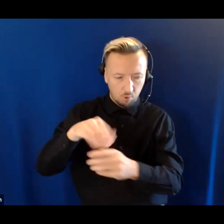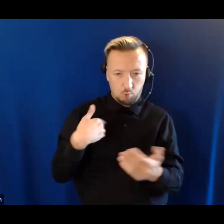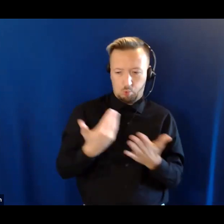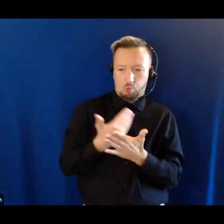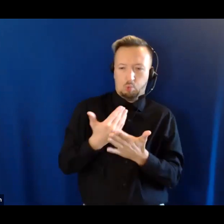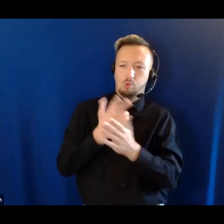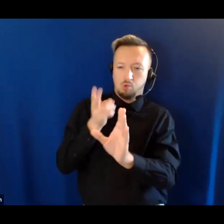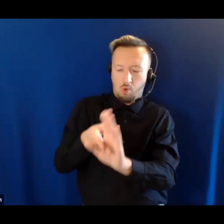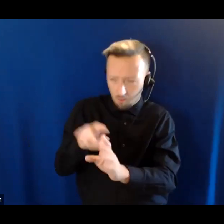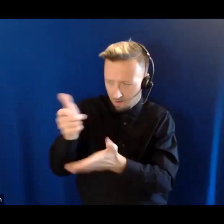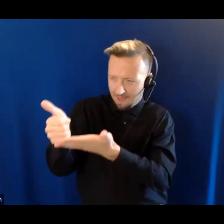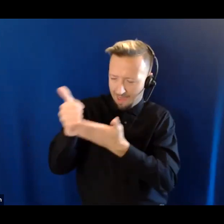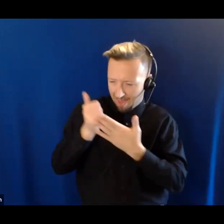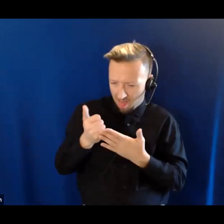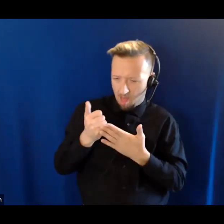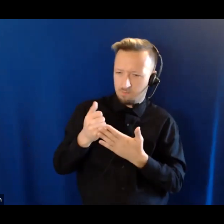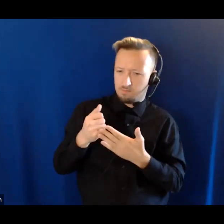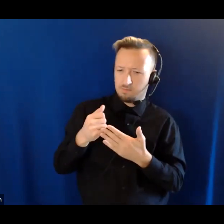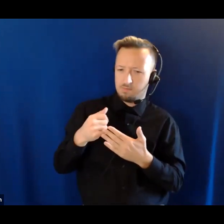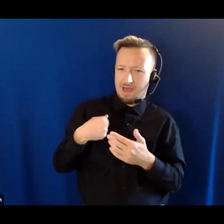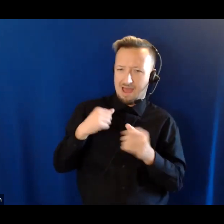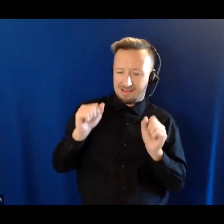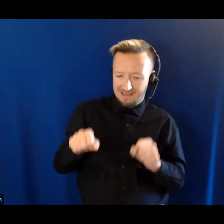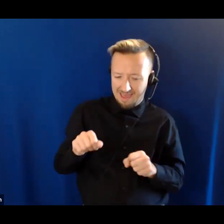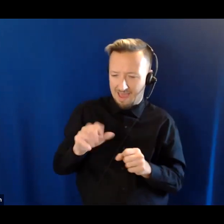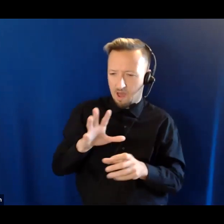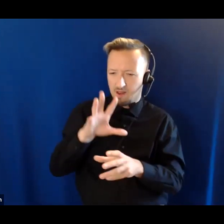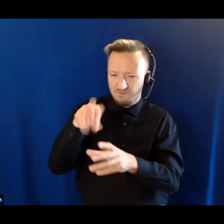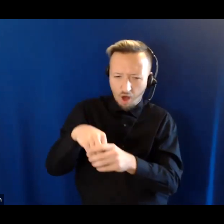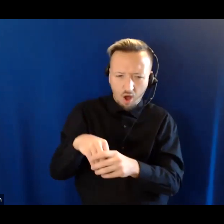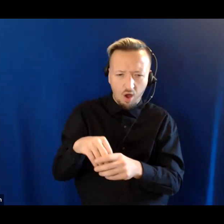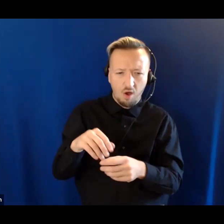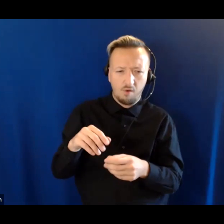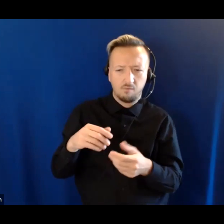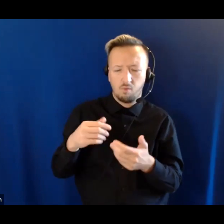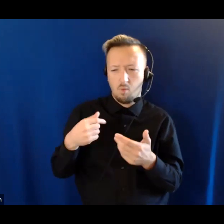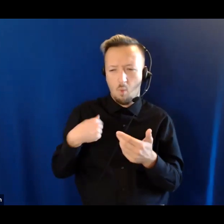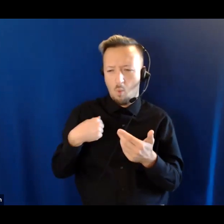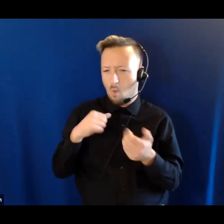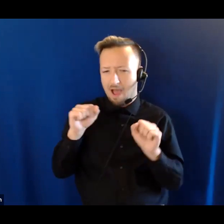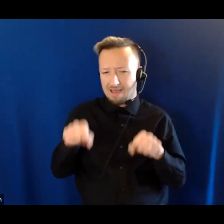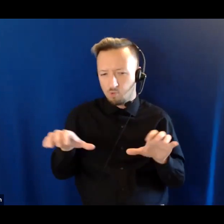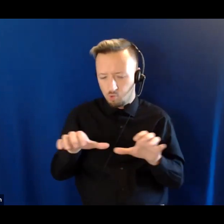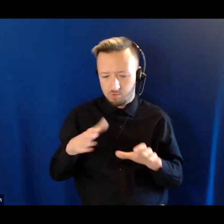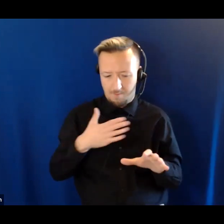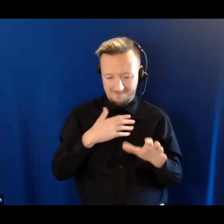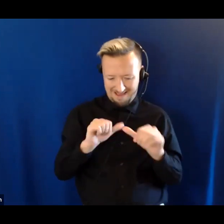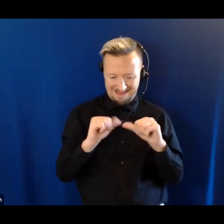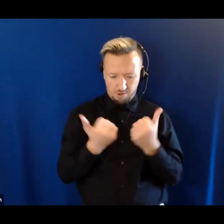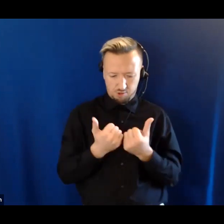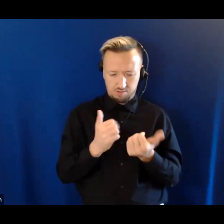understand how I can jump in and be useful, how to, really move my agency and center